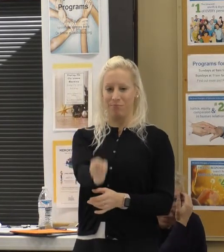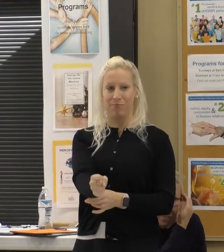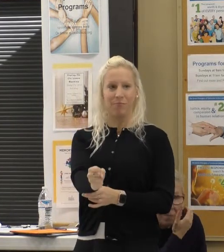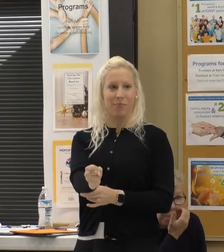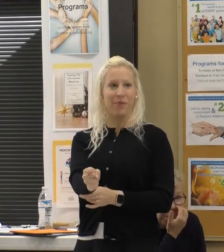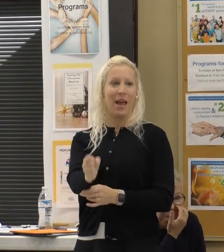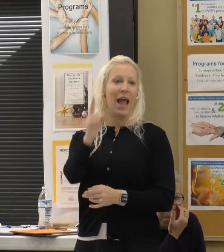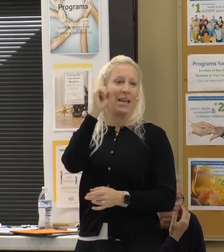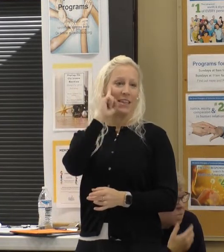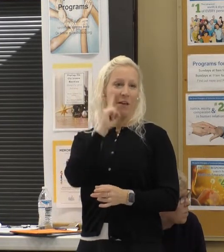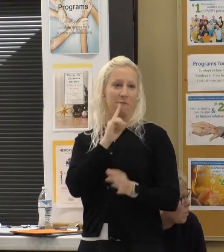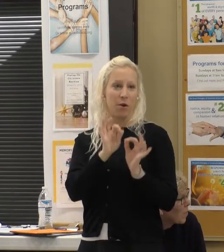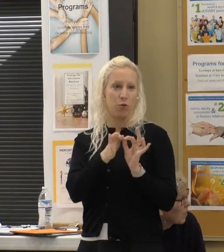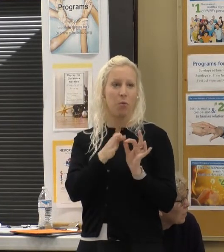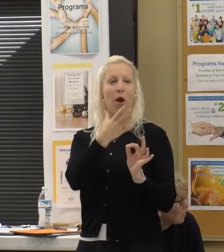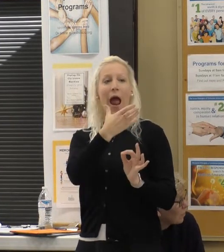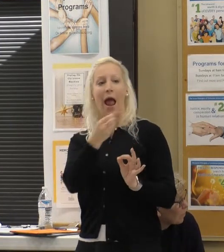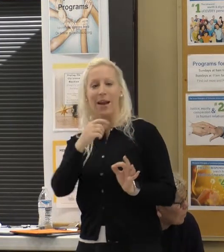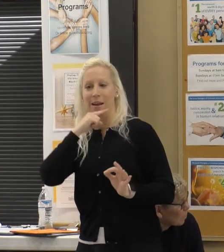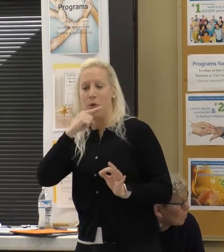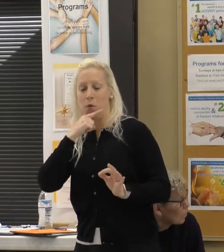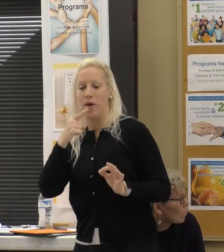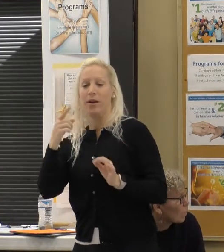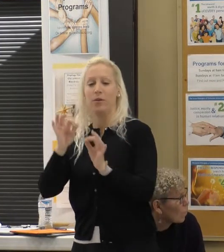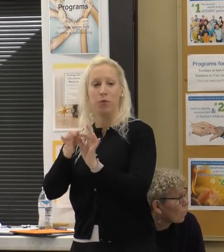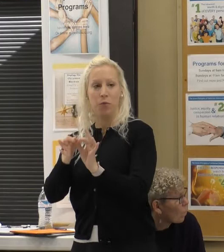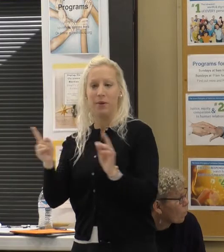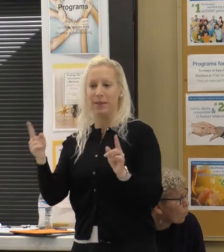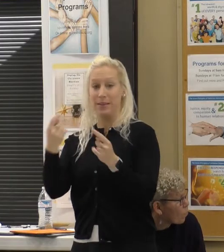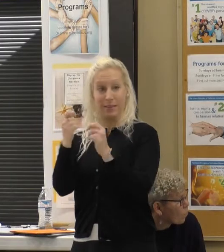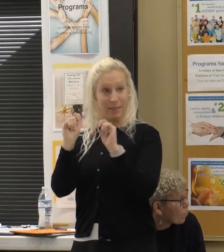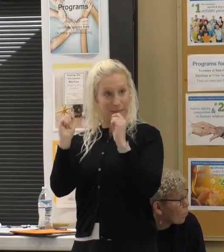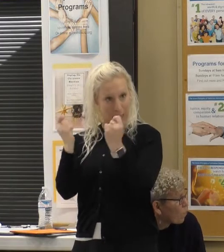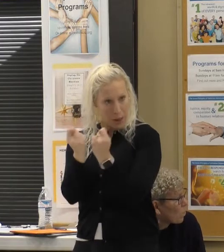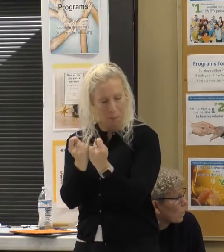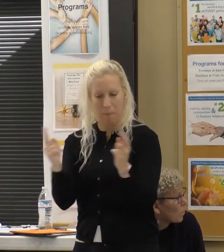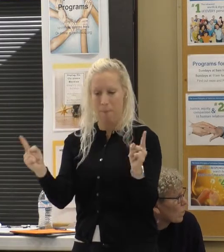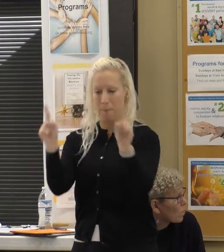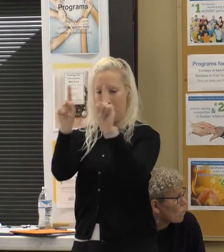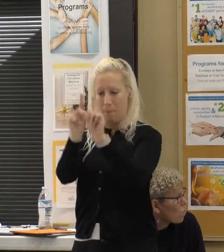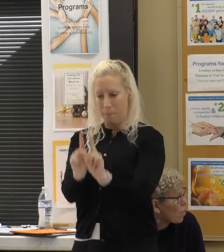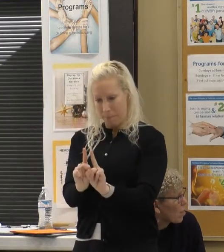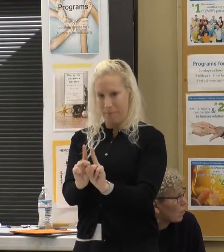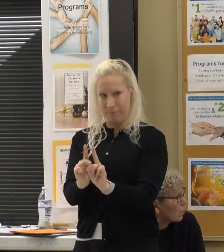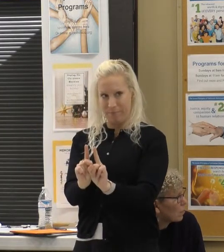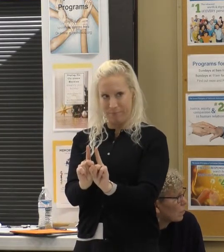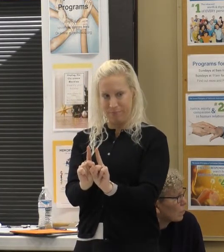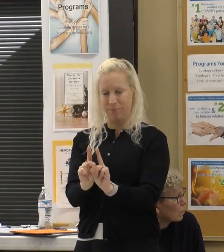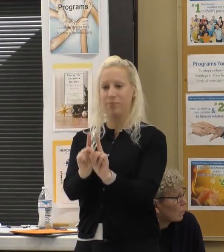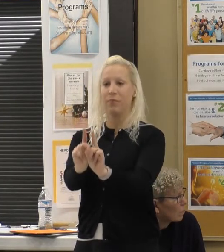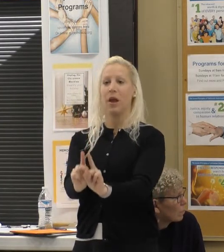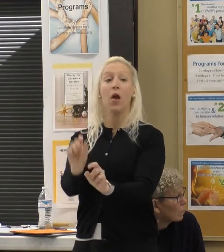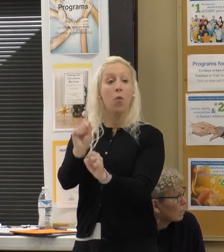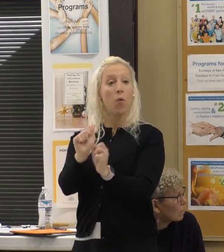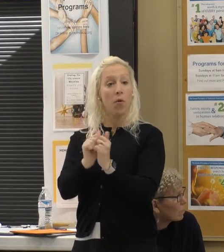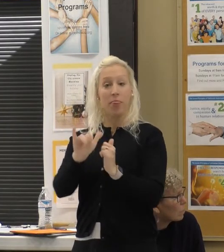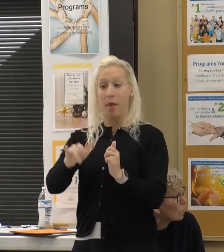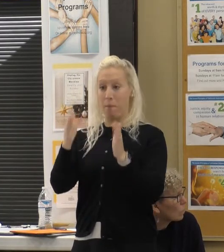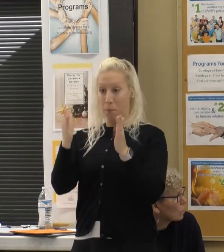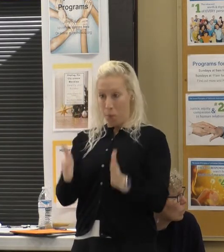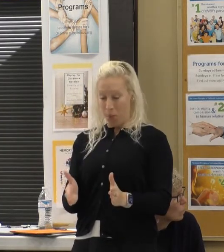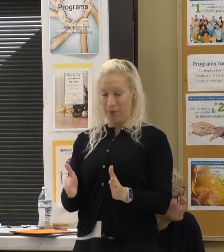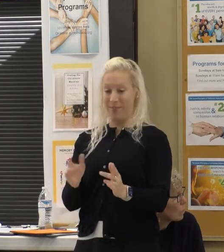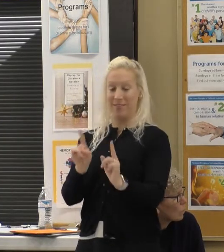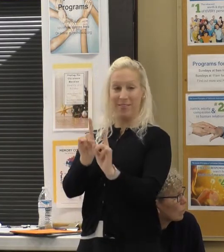when you're looking at a medical circumstance, you will want to bring in a deaf interpreter along with a hearing interpreter as a